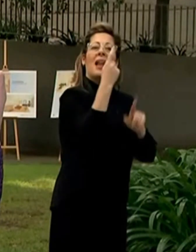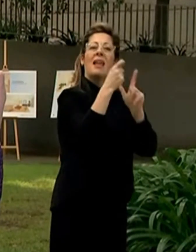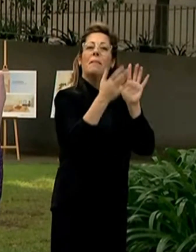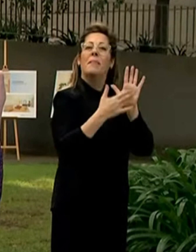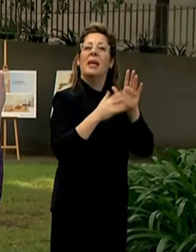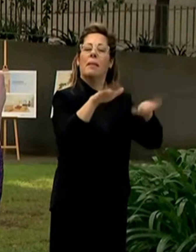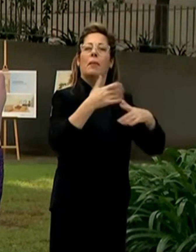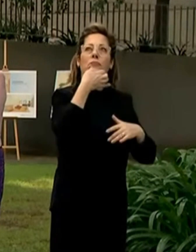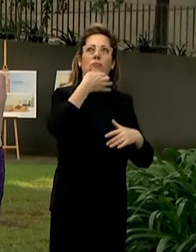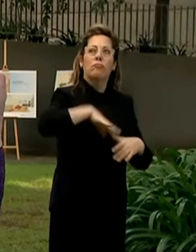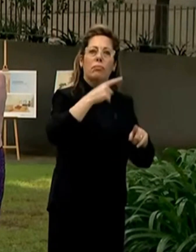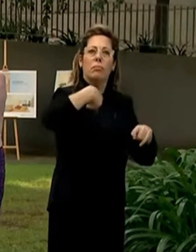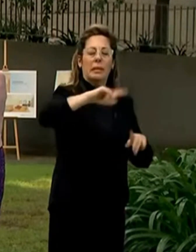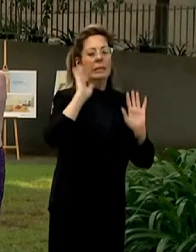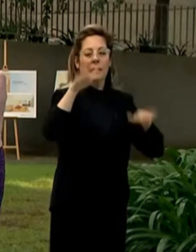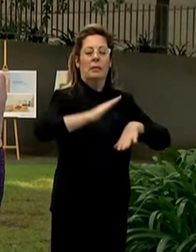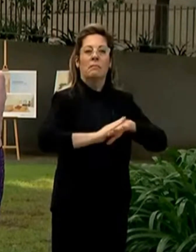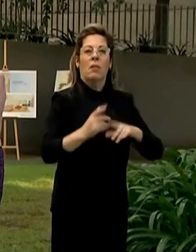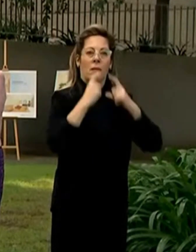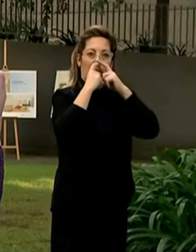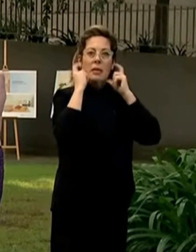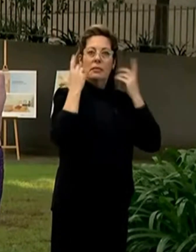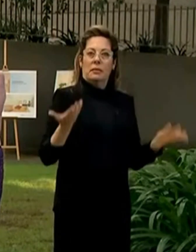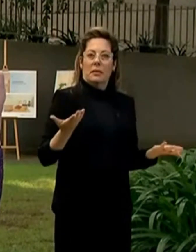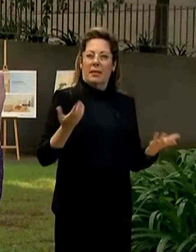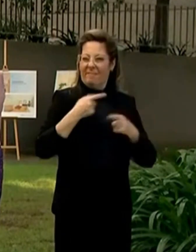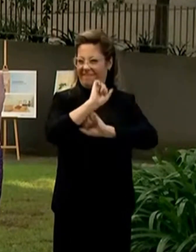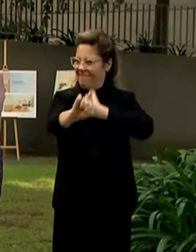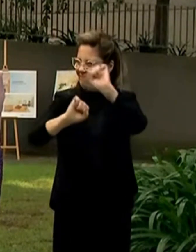know their local communities, know where they get out and about,